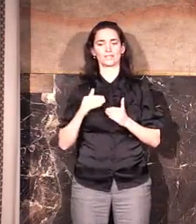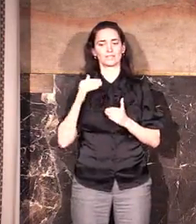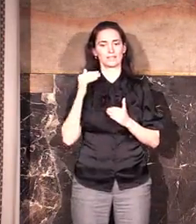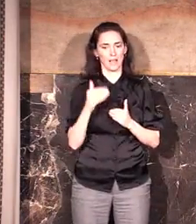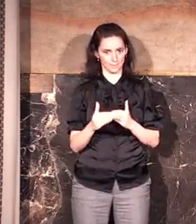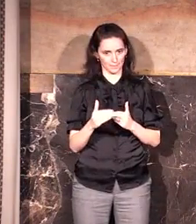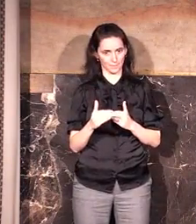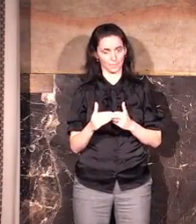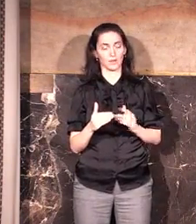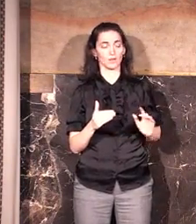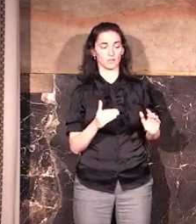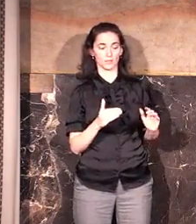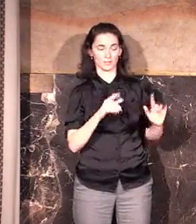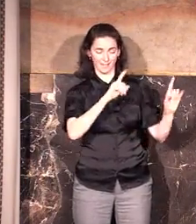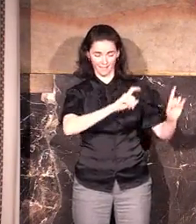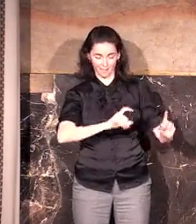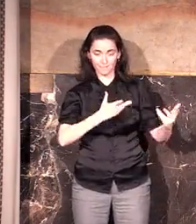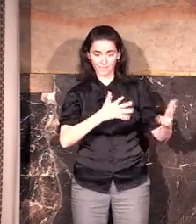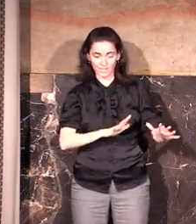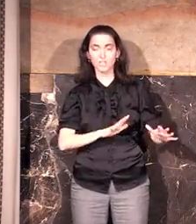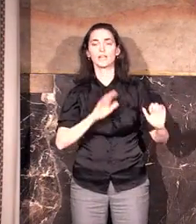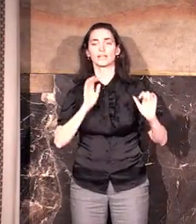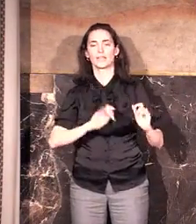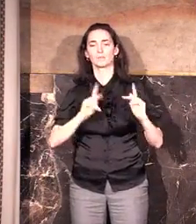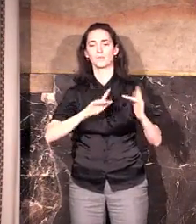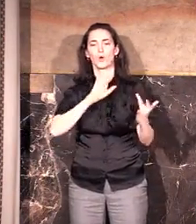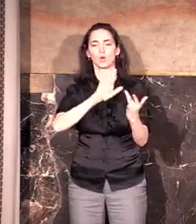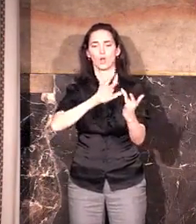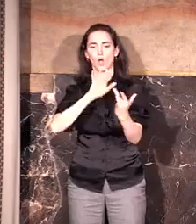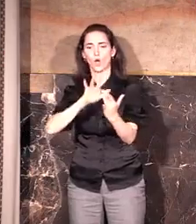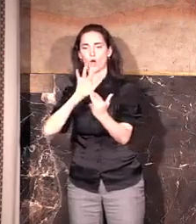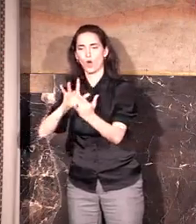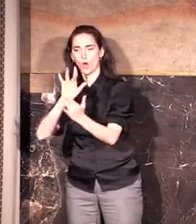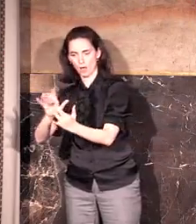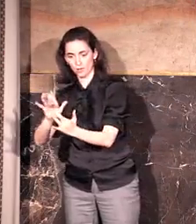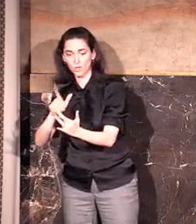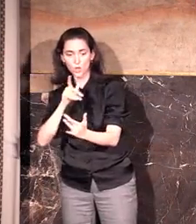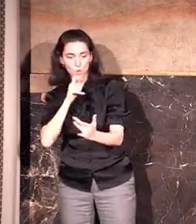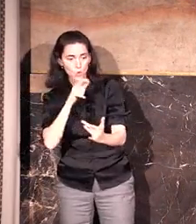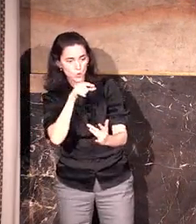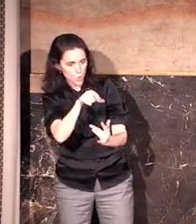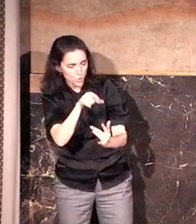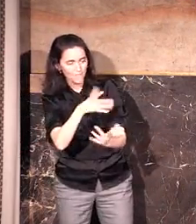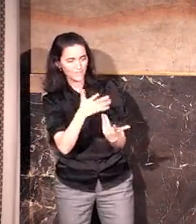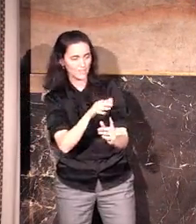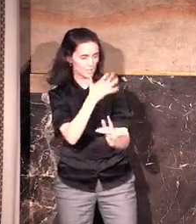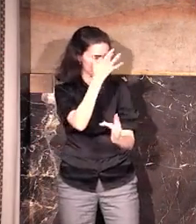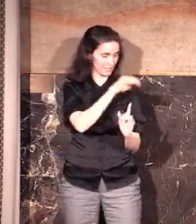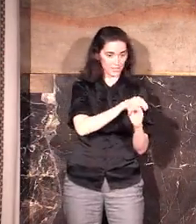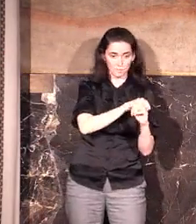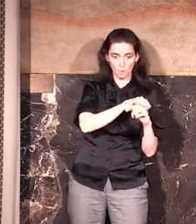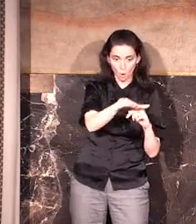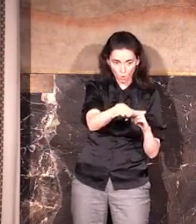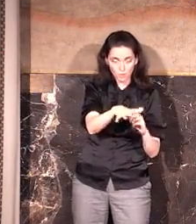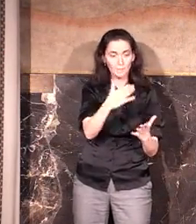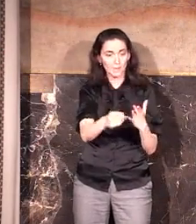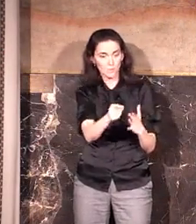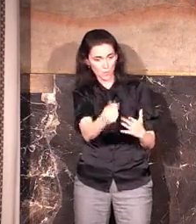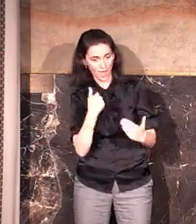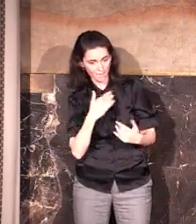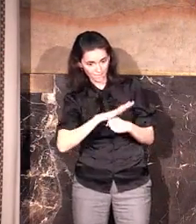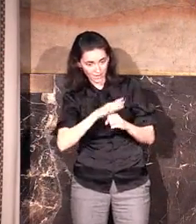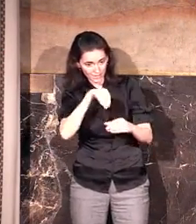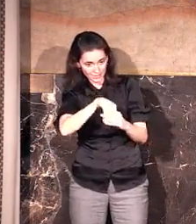contact tracing and our ability to reach out to all of you and isolate for people who have been exposed or who have the virus and allow the